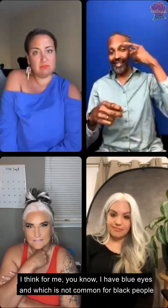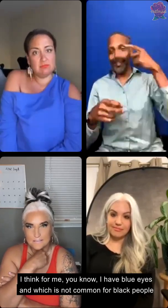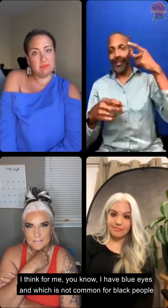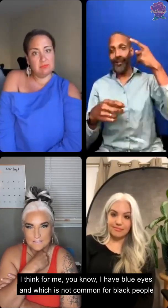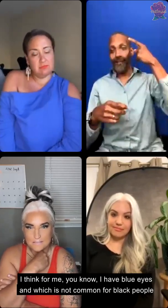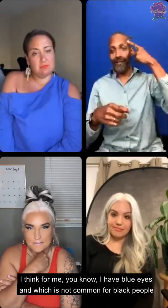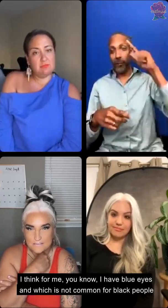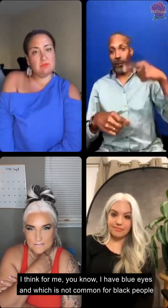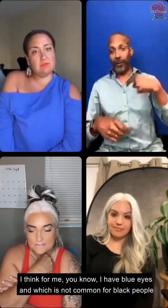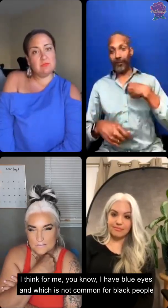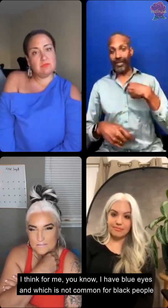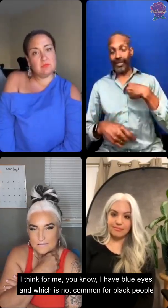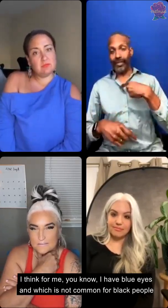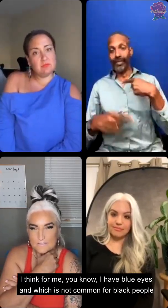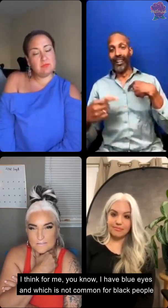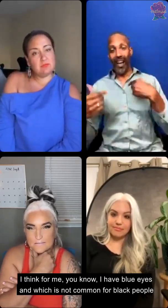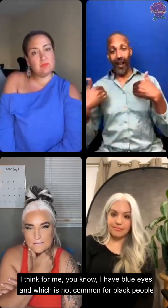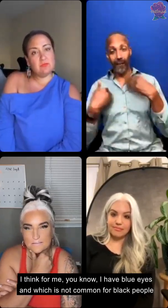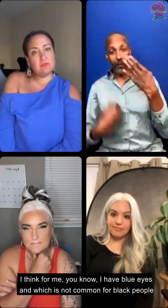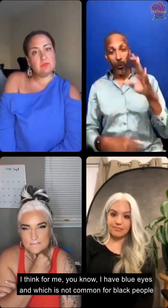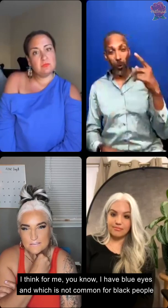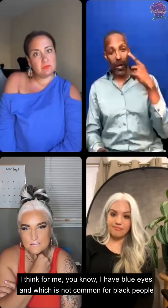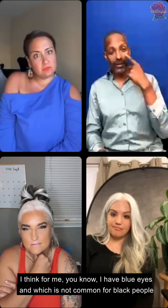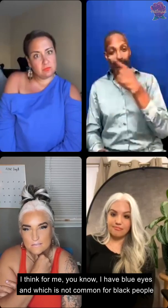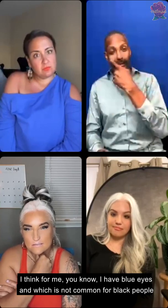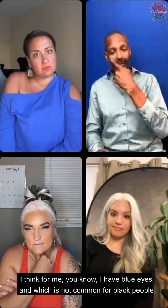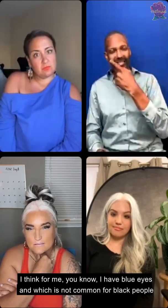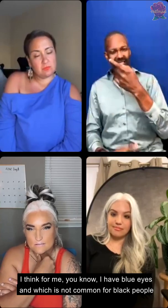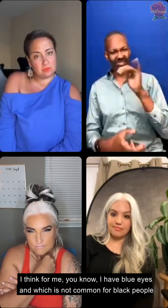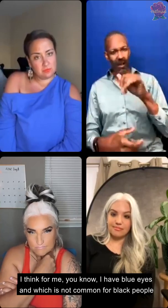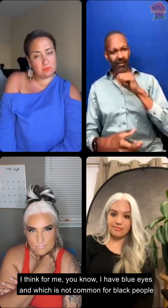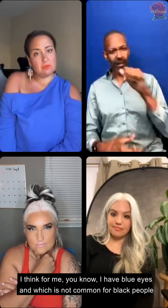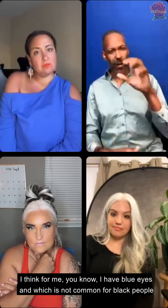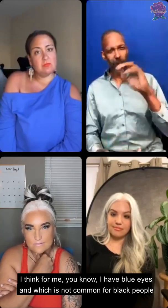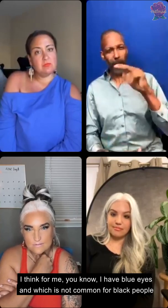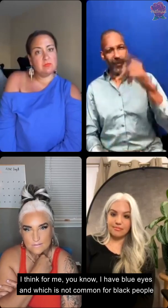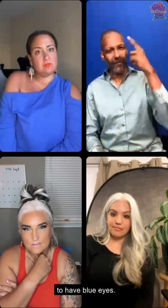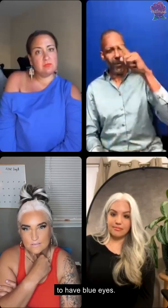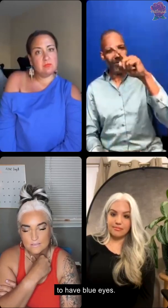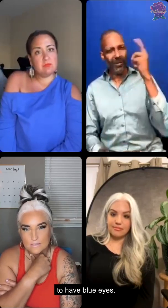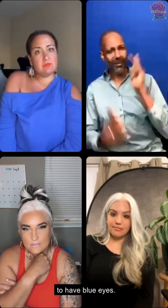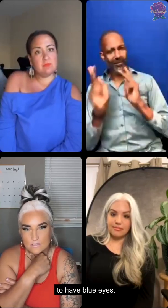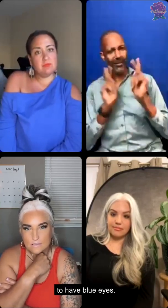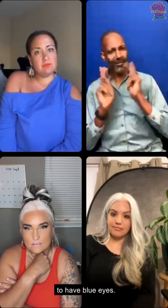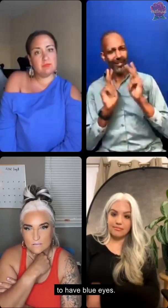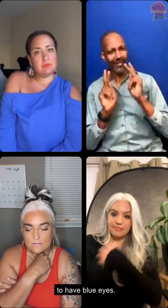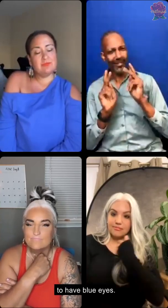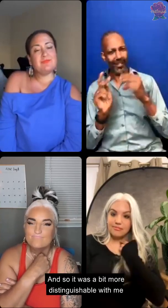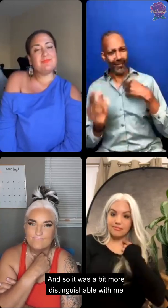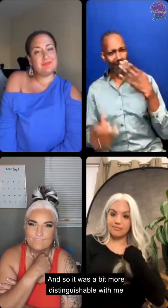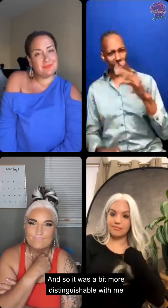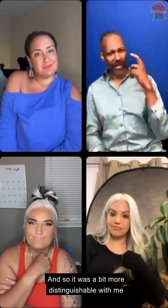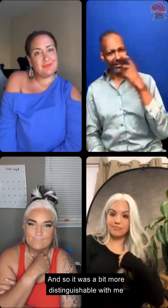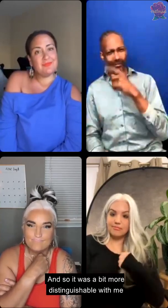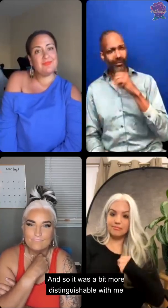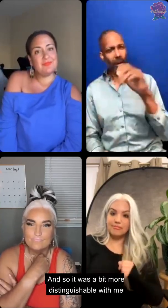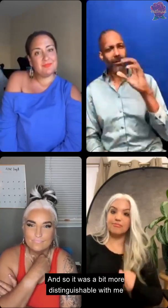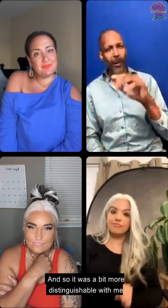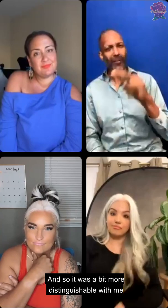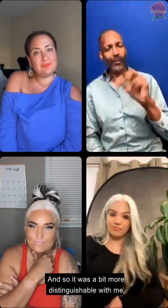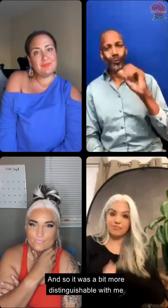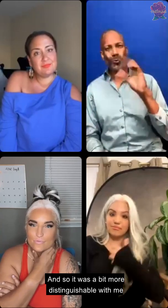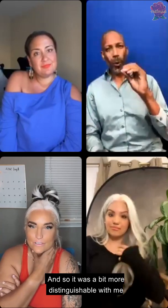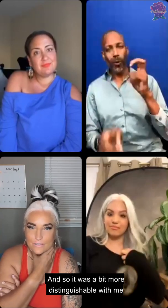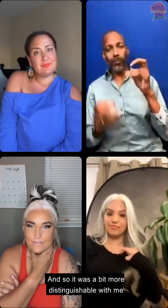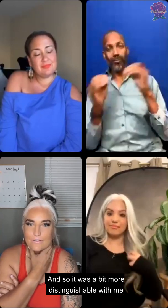This is Jesse. I think for me, I have blue eyes, and which is not common for black people to have blue eyes. And